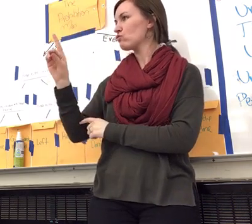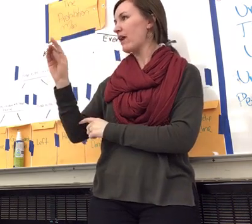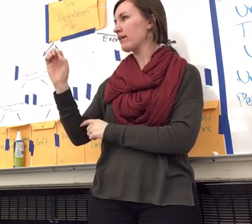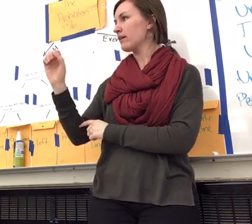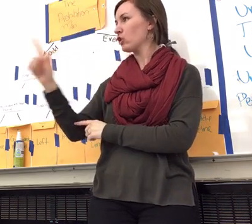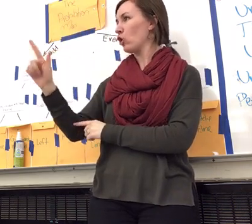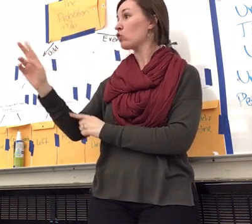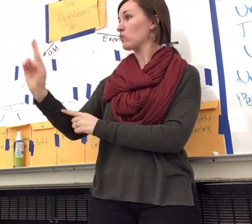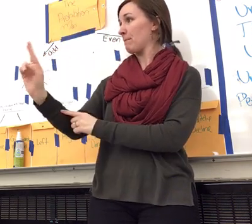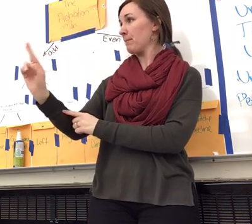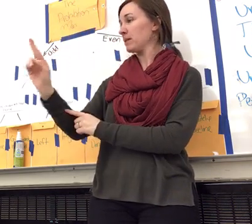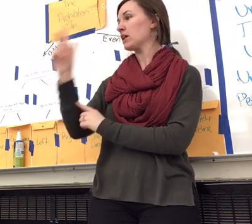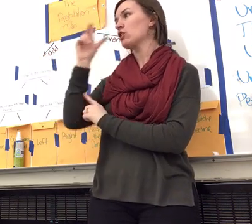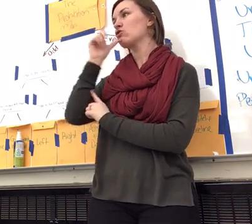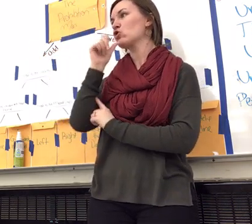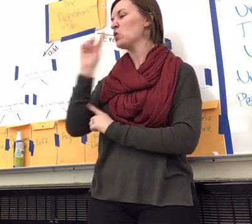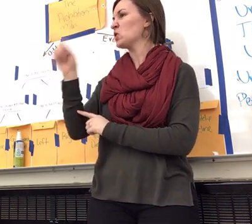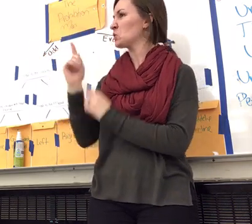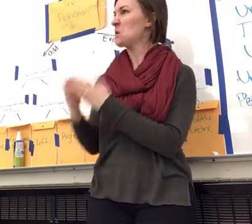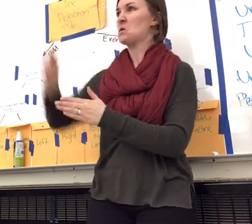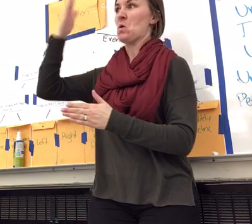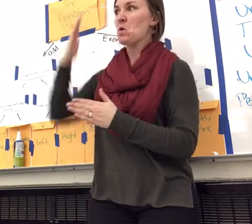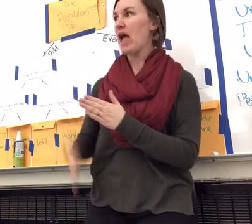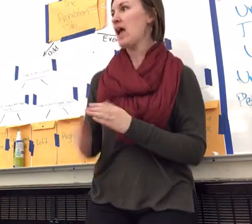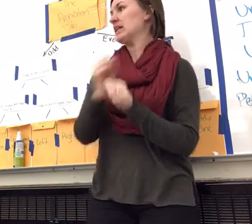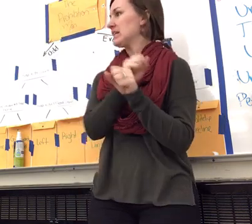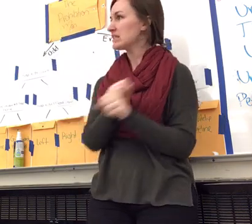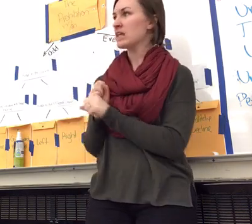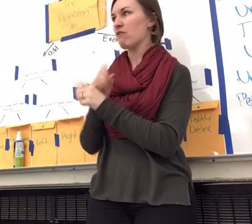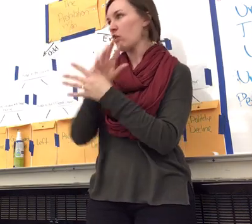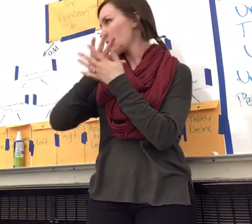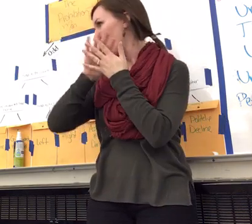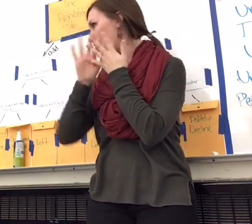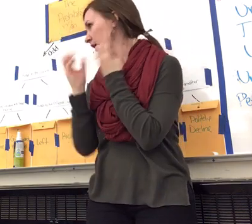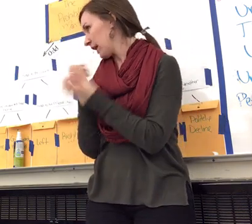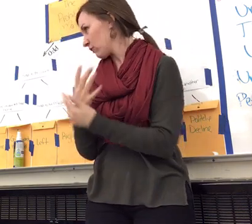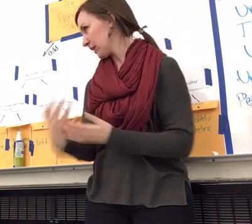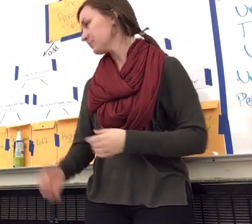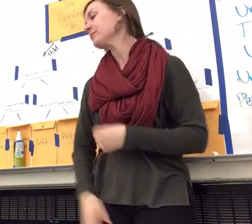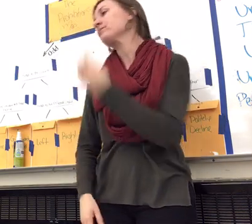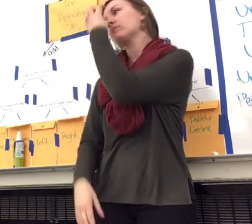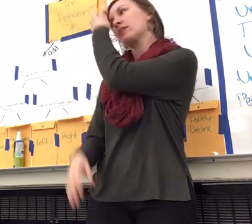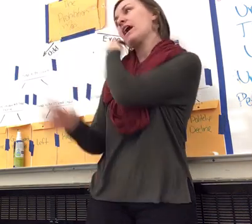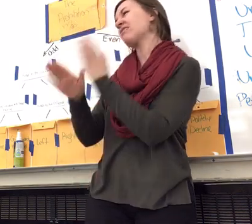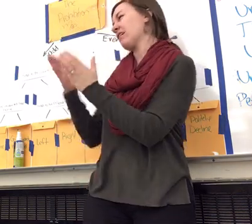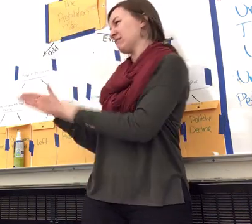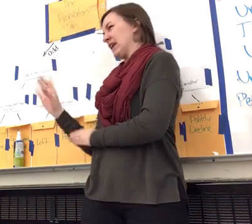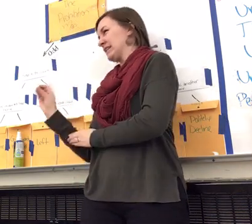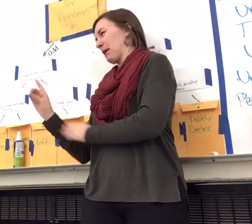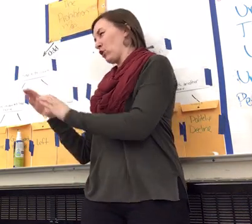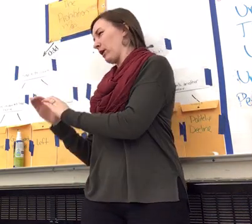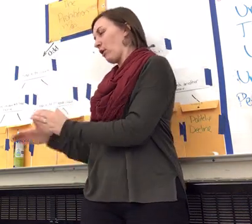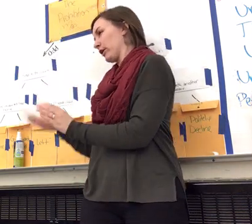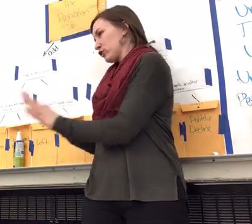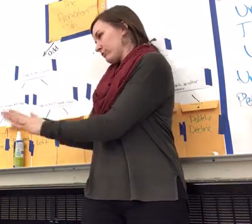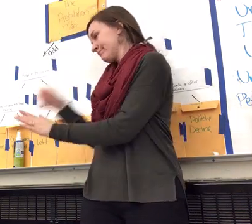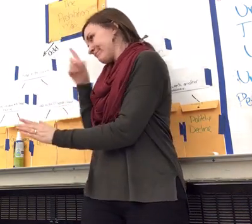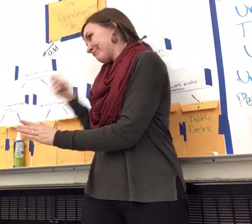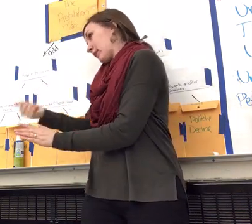radical Reconstruction with the Republican Party. Panic of 1857. Basically what you need to know about this